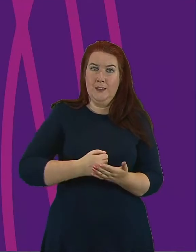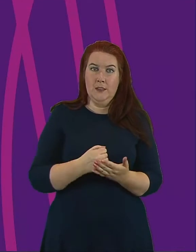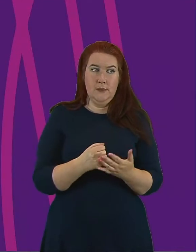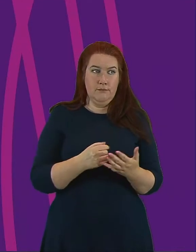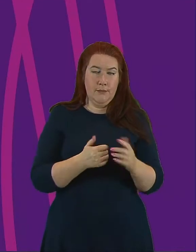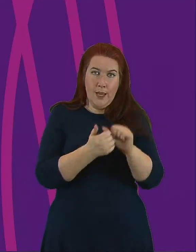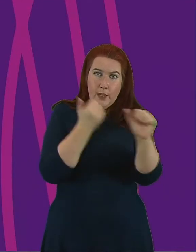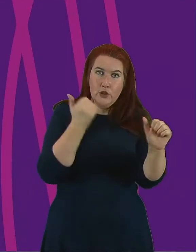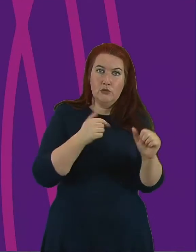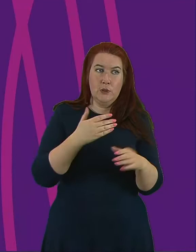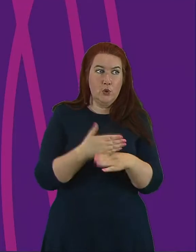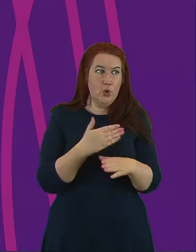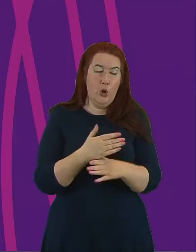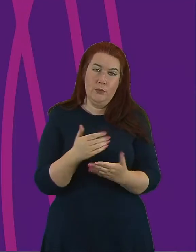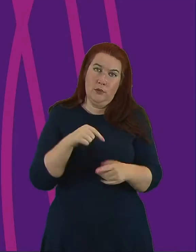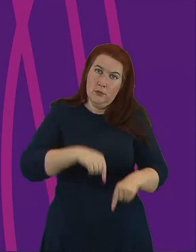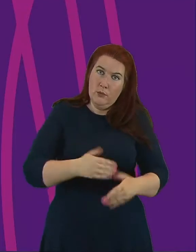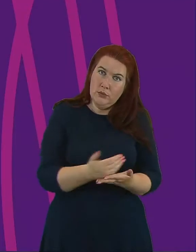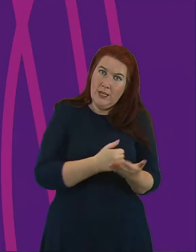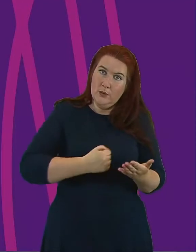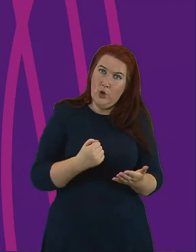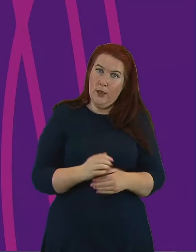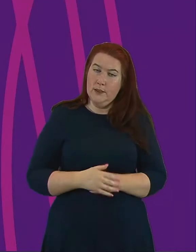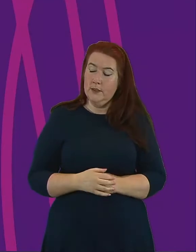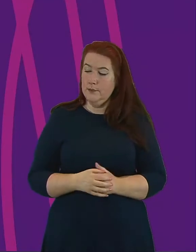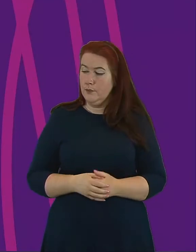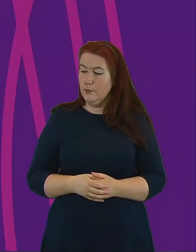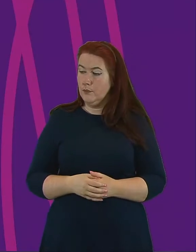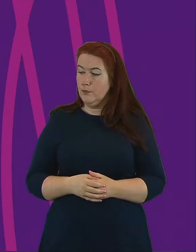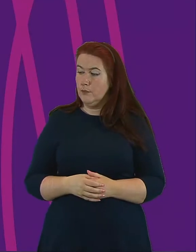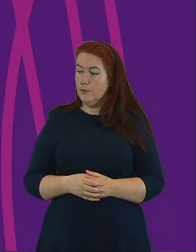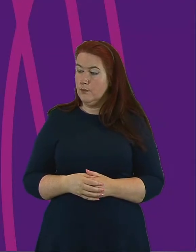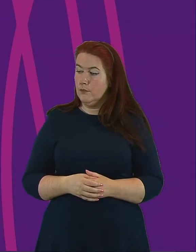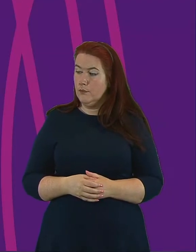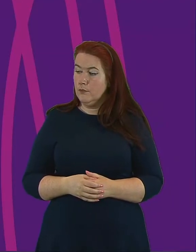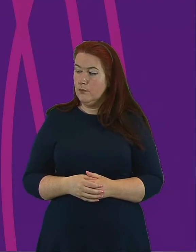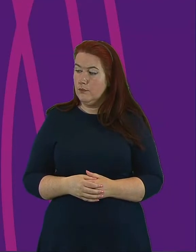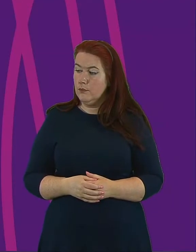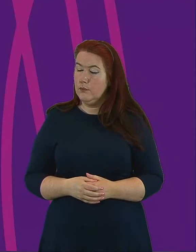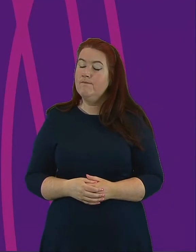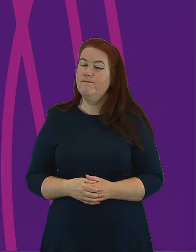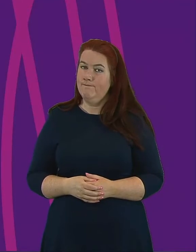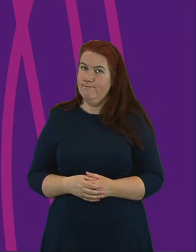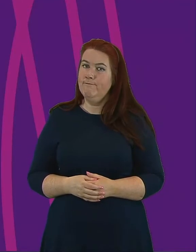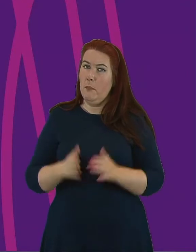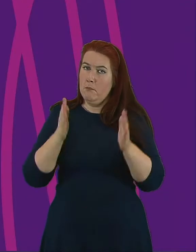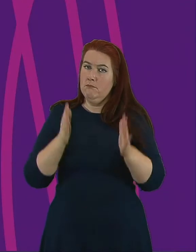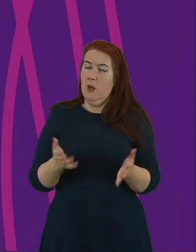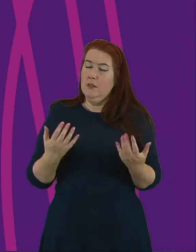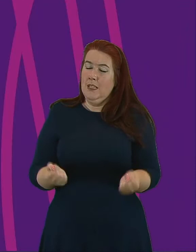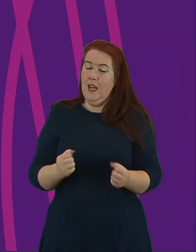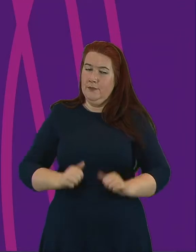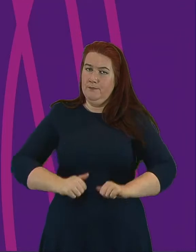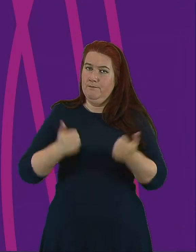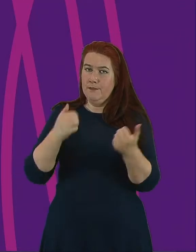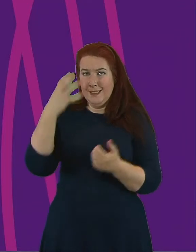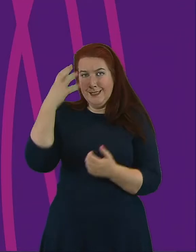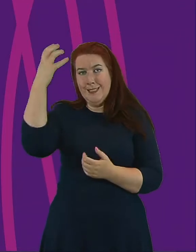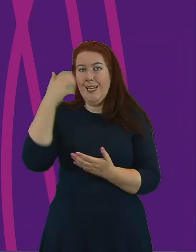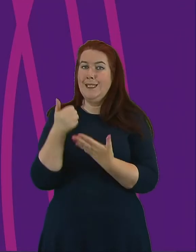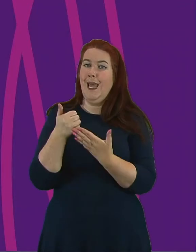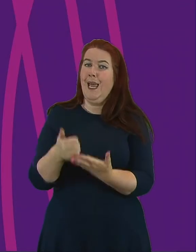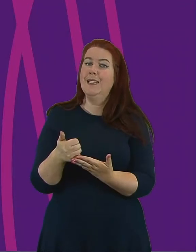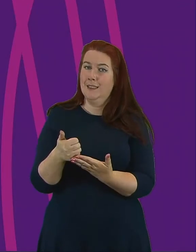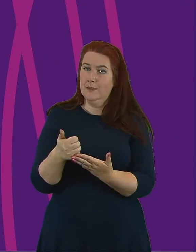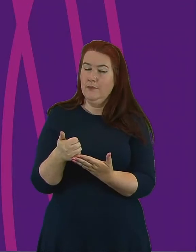Scotland? Cabinet Secretary. It is essential that there is an effective state aid regime. And moreover, given the